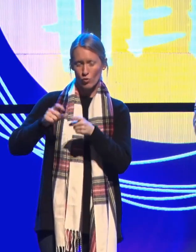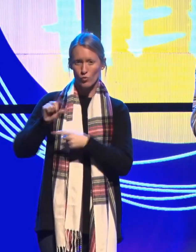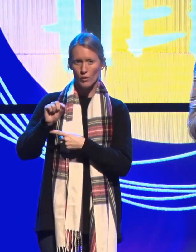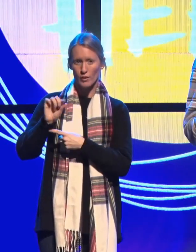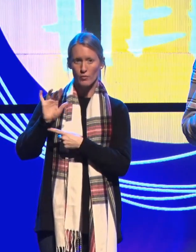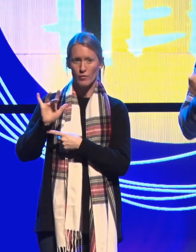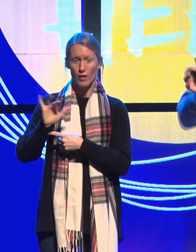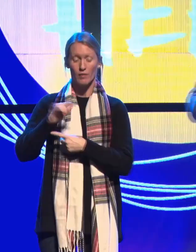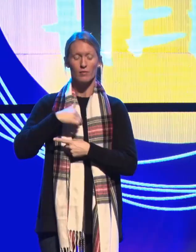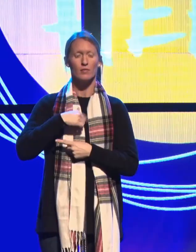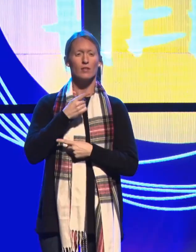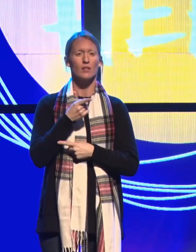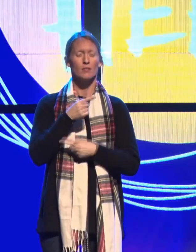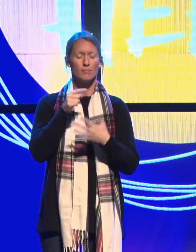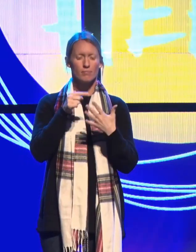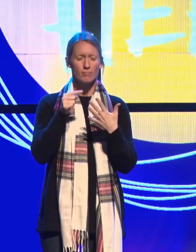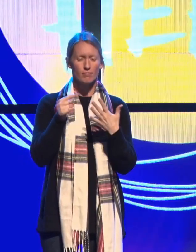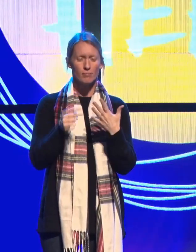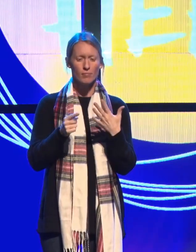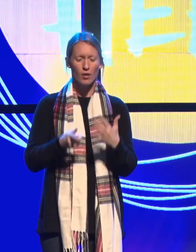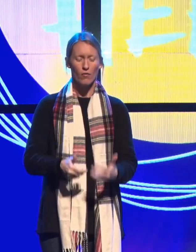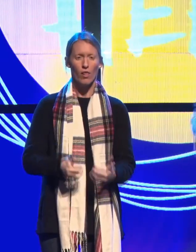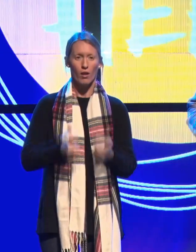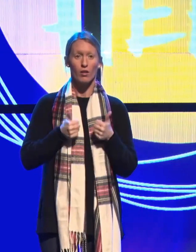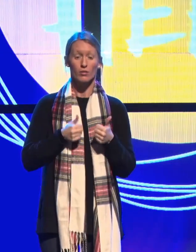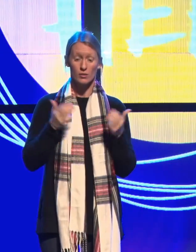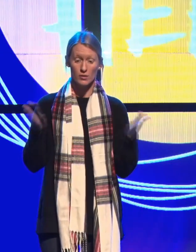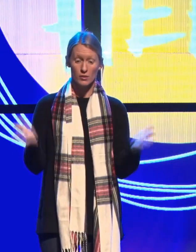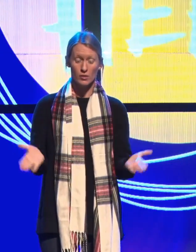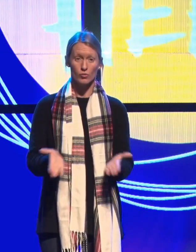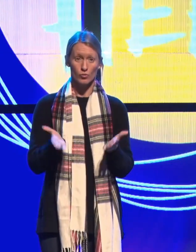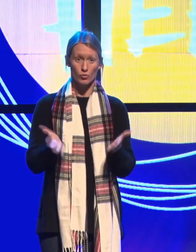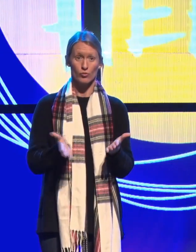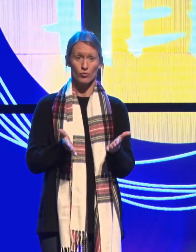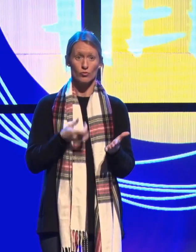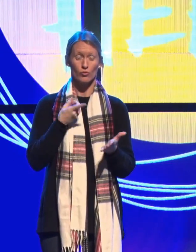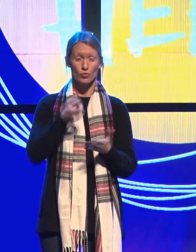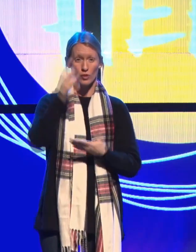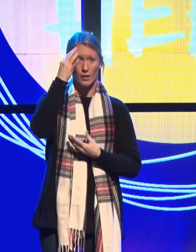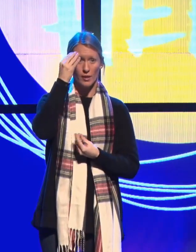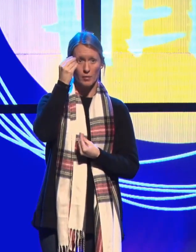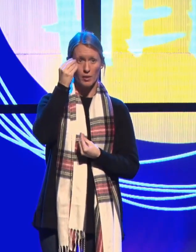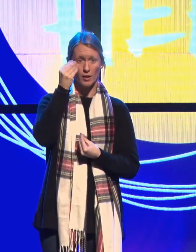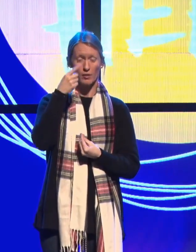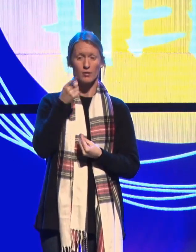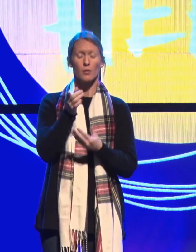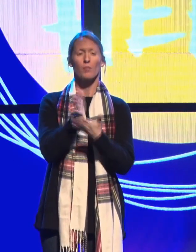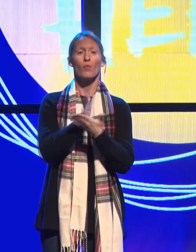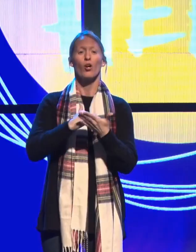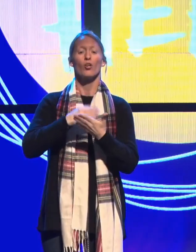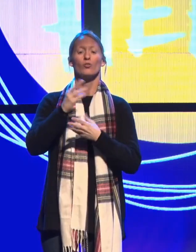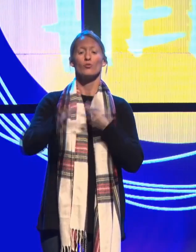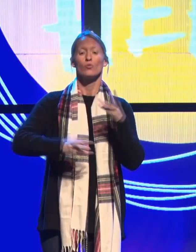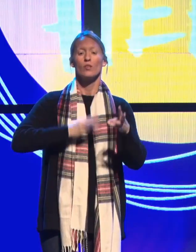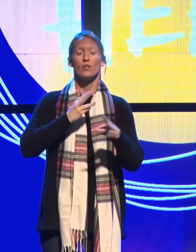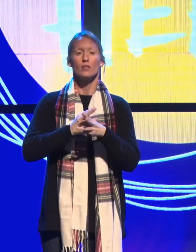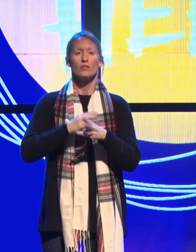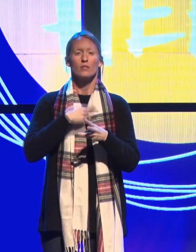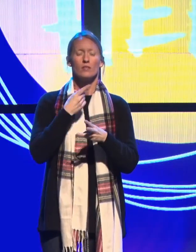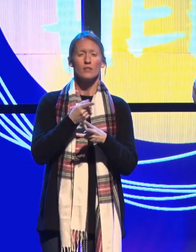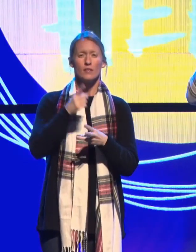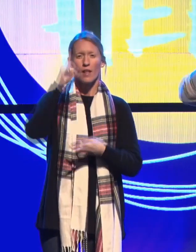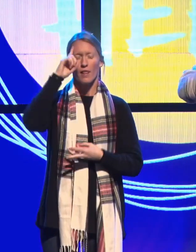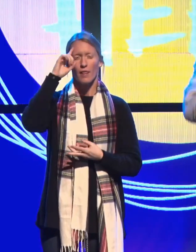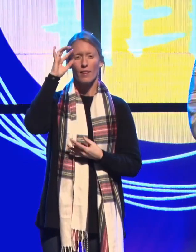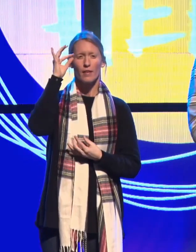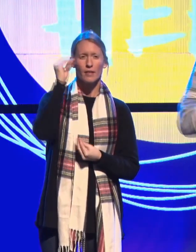want to encourage you as you kind of launch into this year to think about. So we have sectors in our world, right? A holistic way of thinking, right?